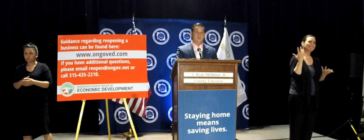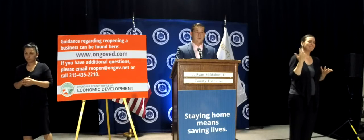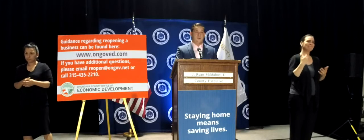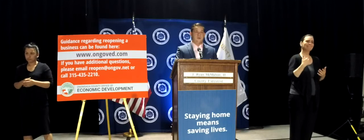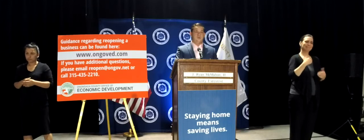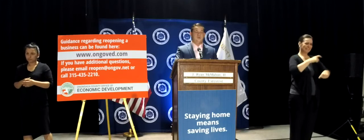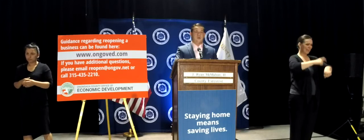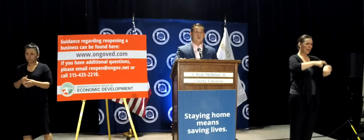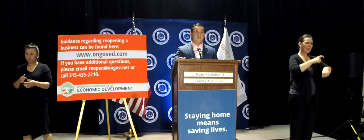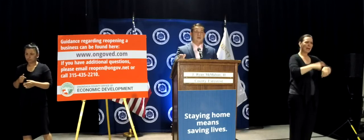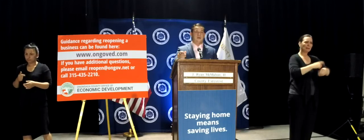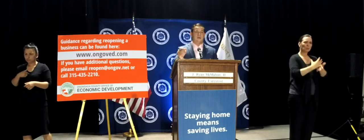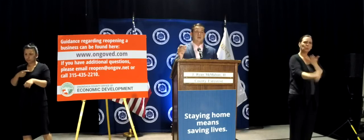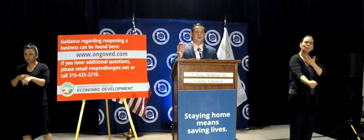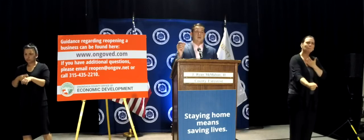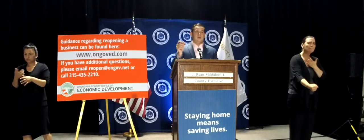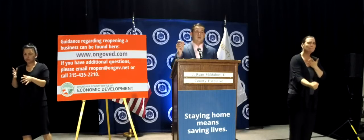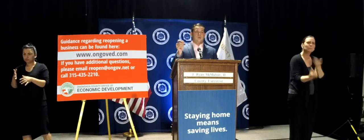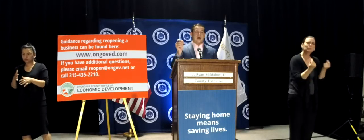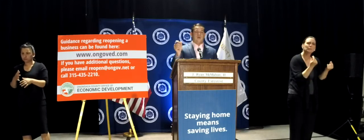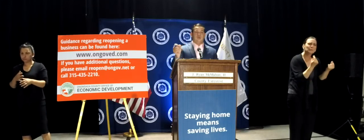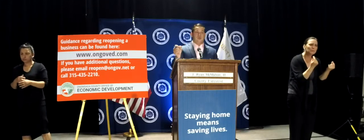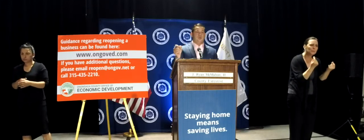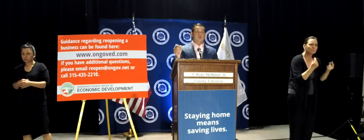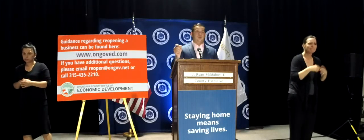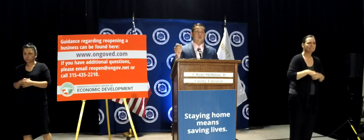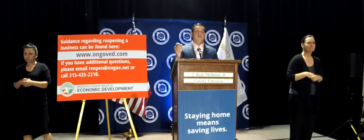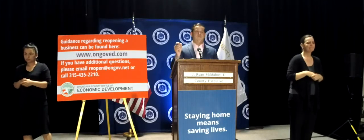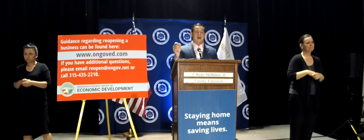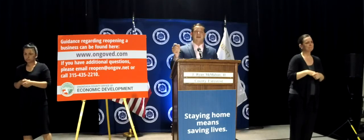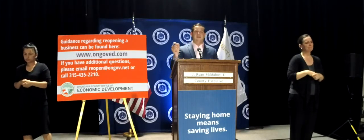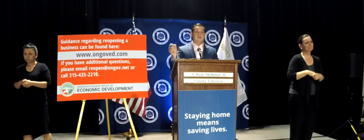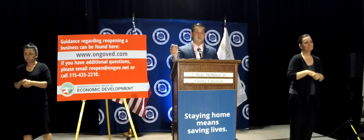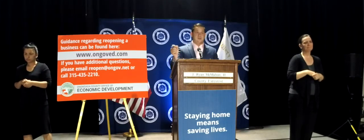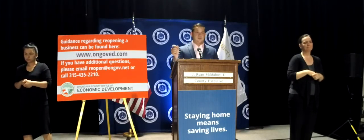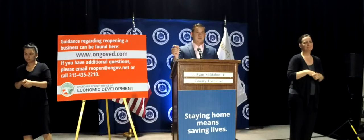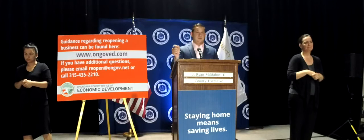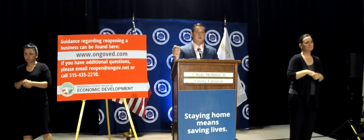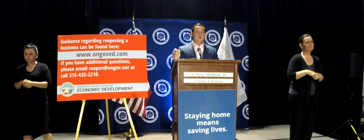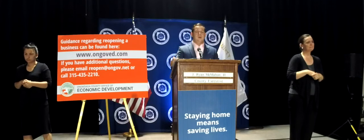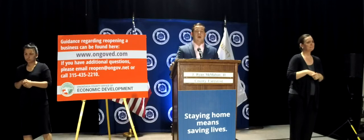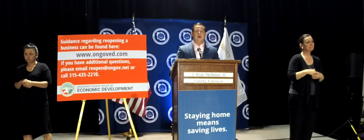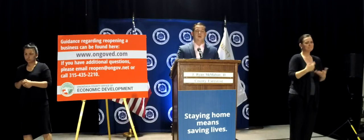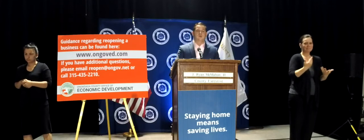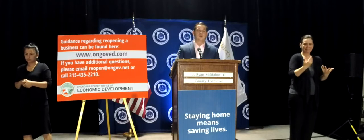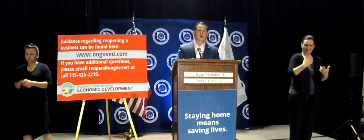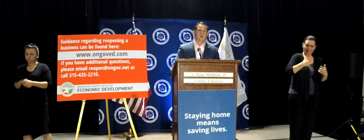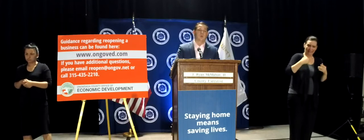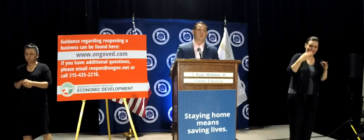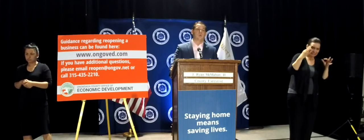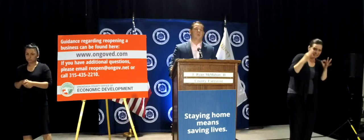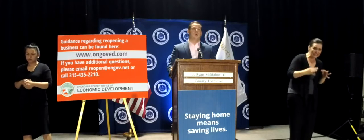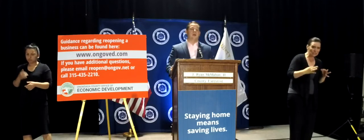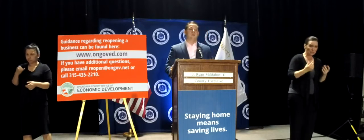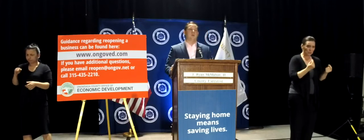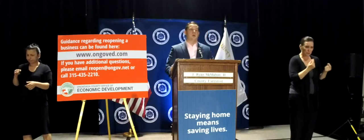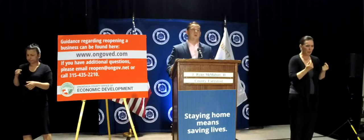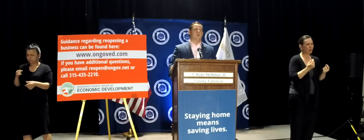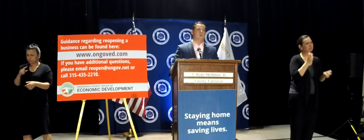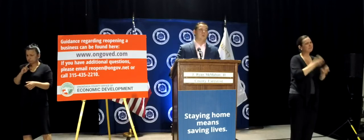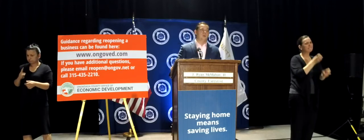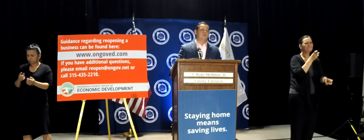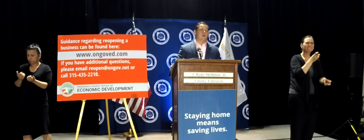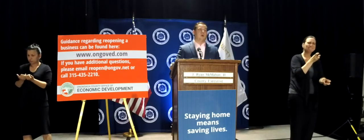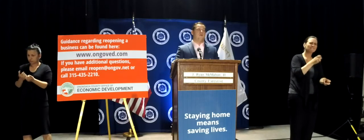anymore to start making round 2 of bad decisions. So we're at the